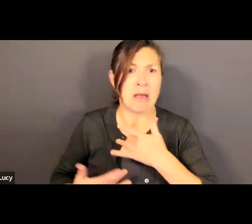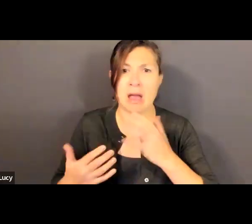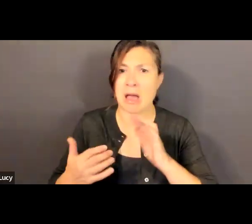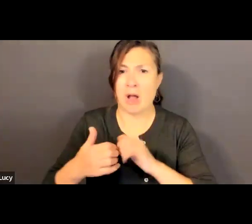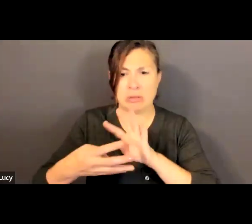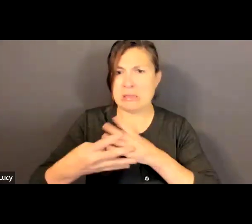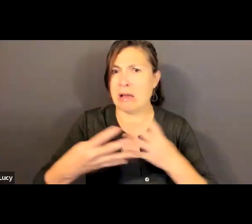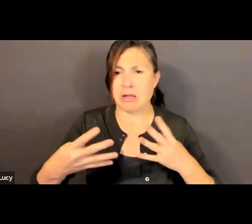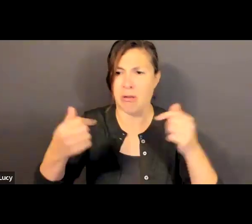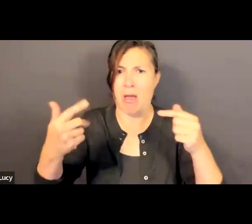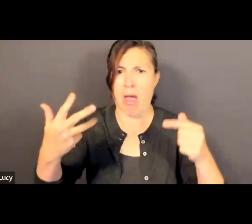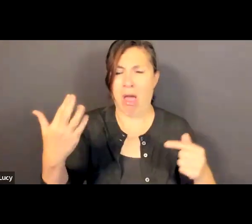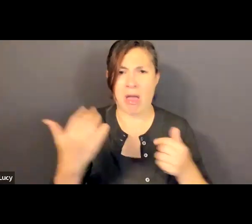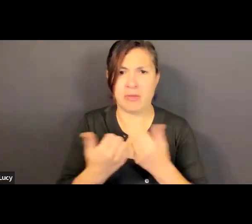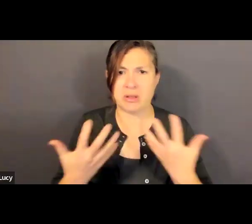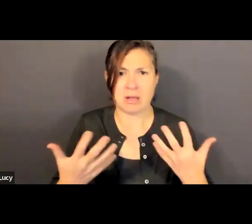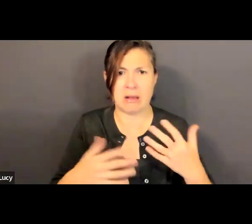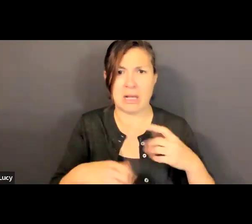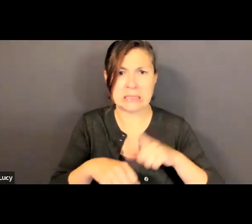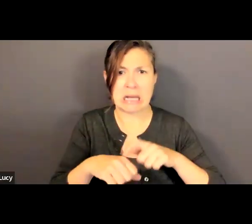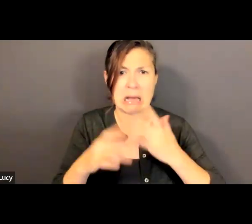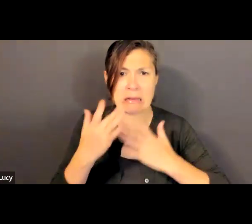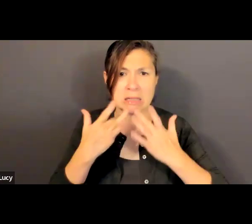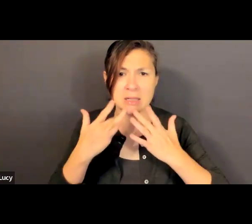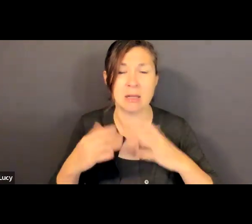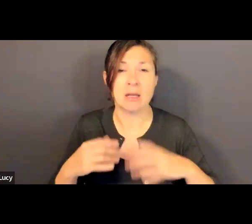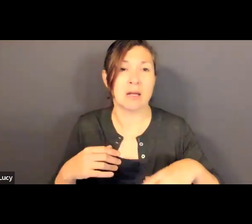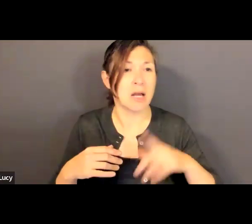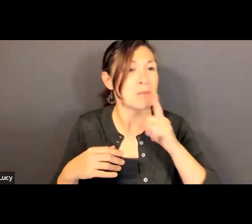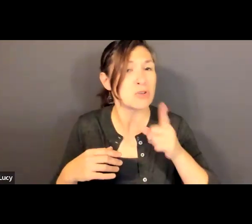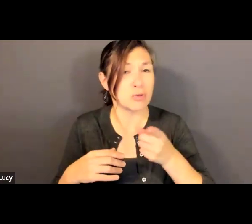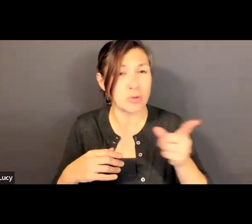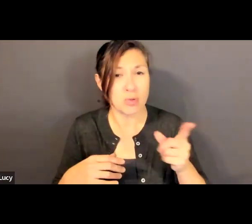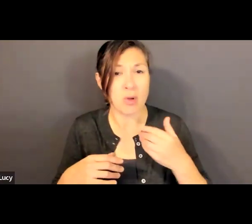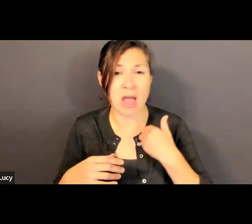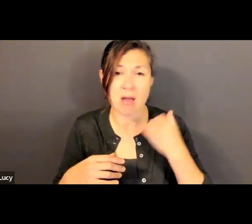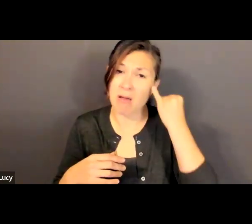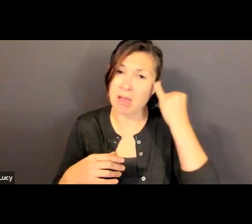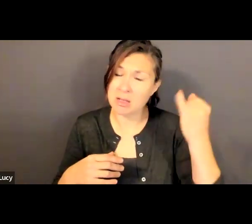all that. So they may have, of course, you have your own ideas, you have your own